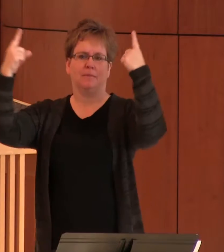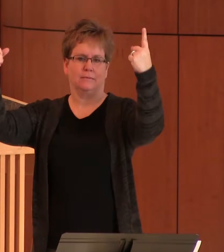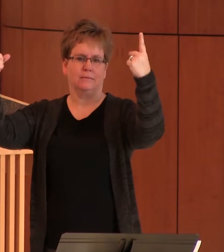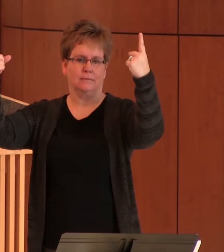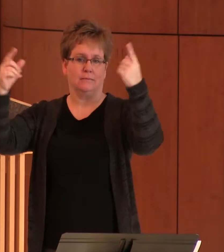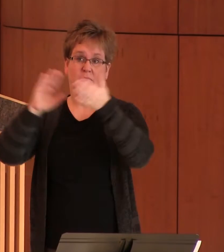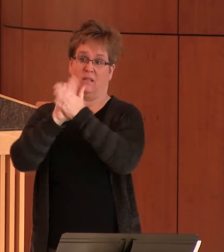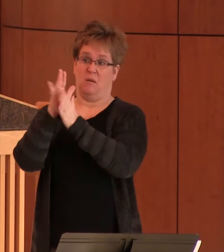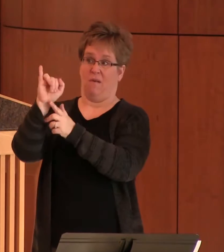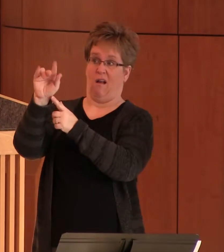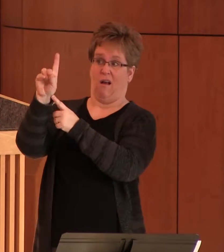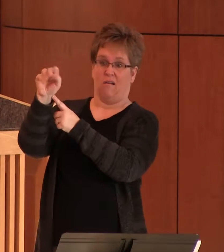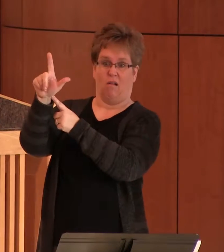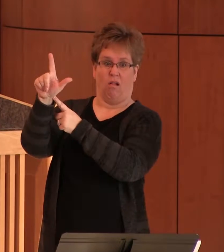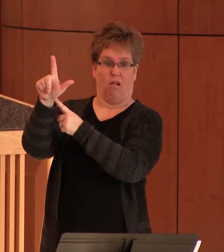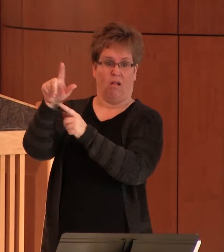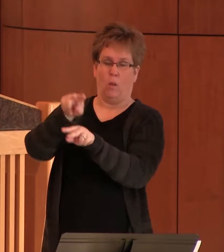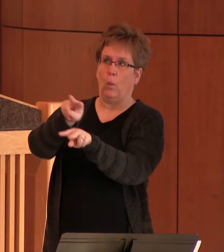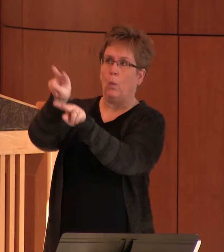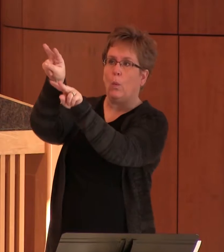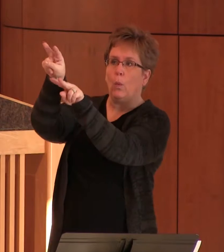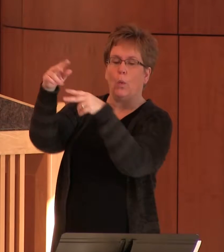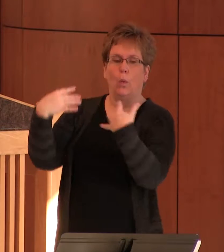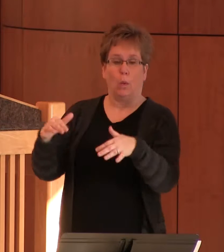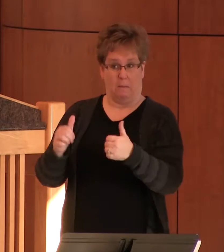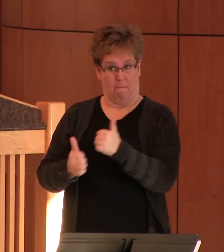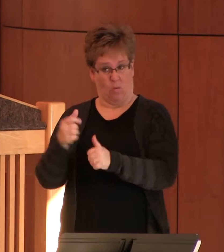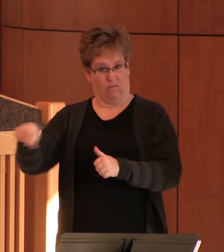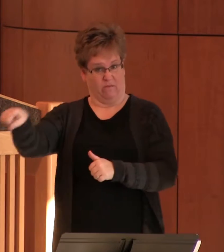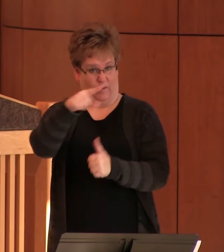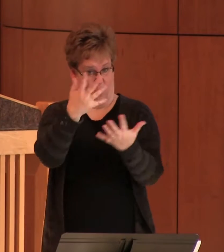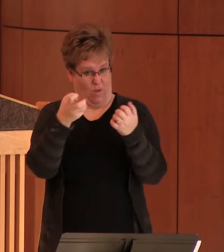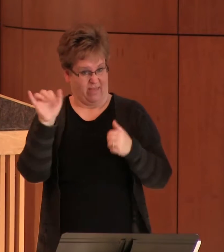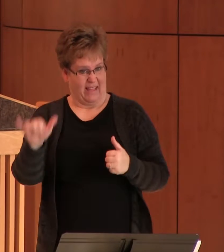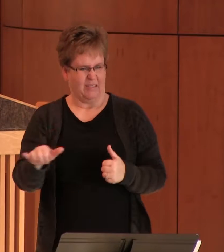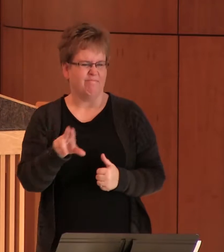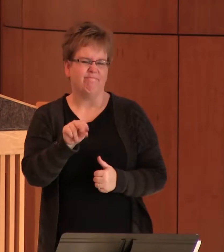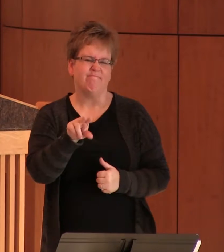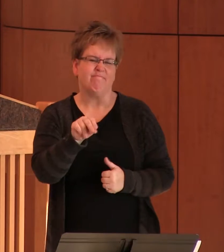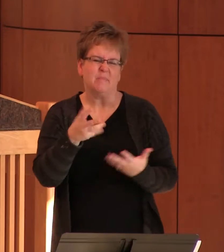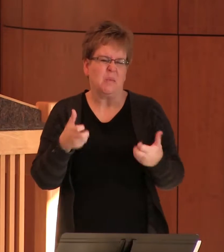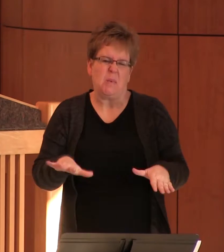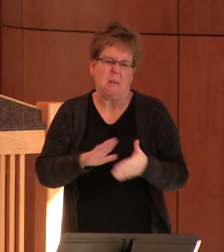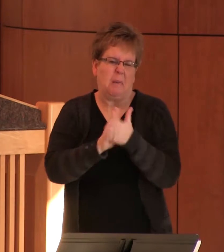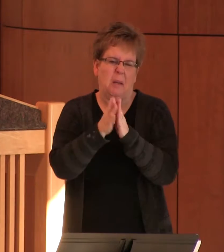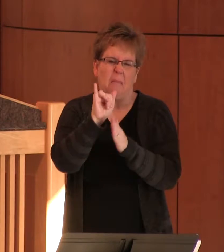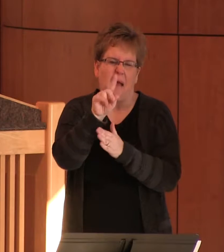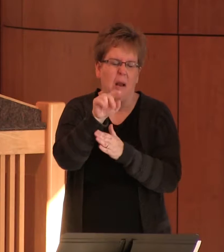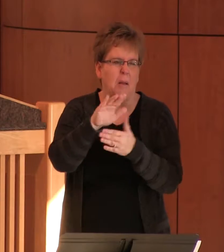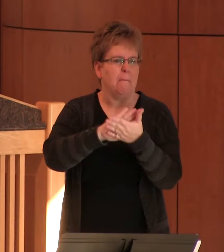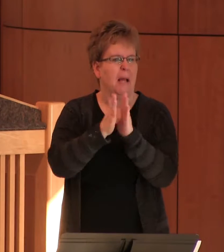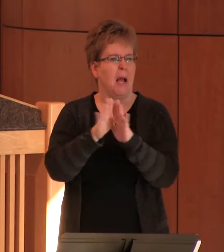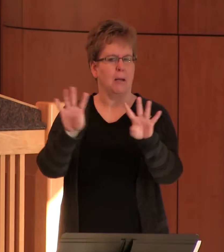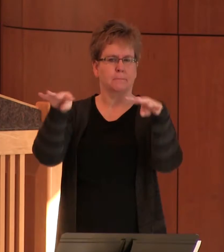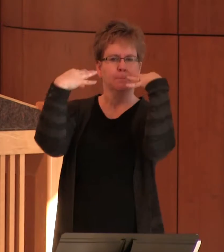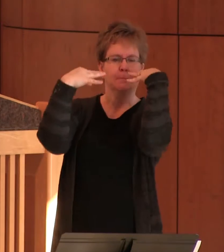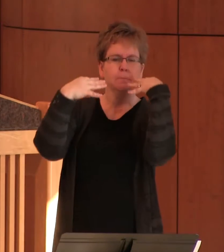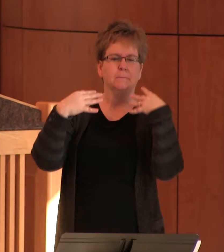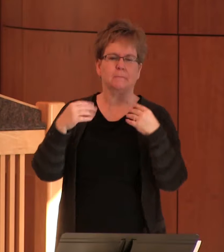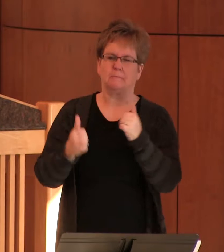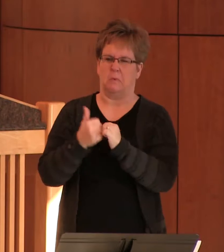an idol. And isn't that really what most of us want in life? To be an idol, to be the star of our own